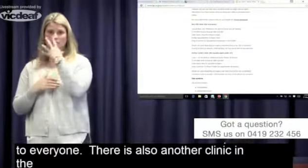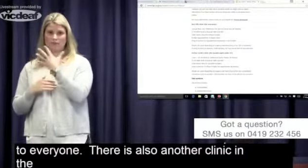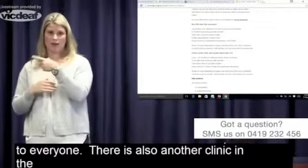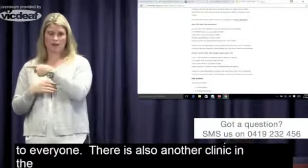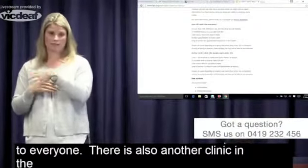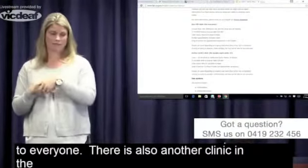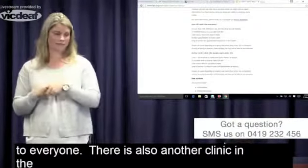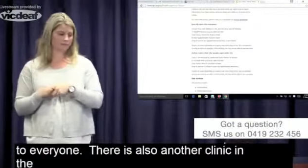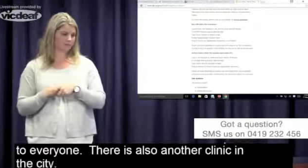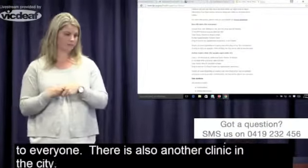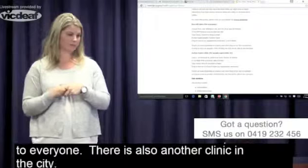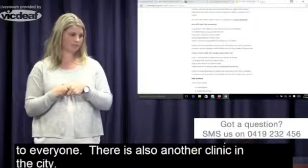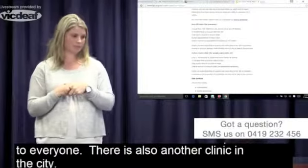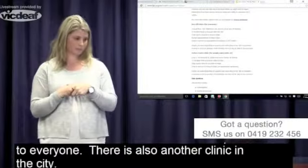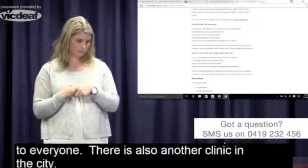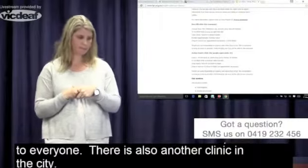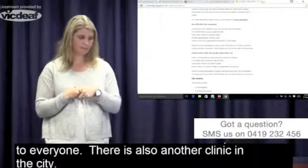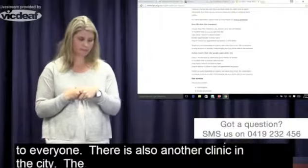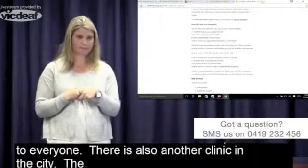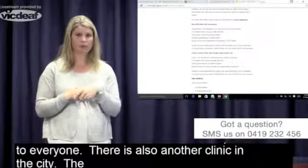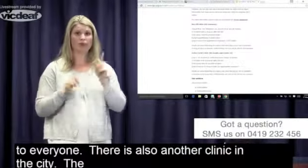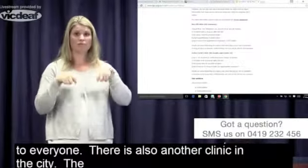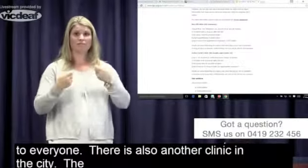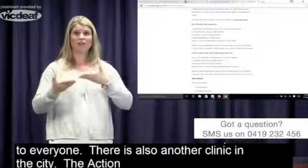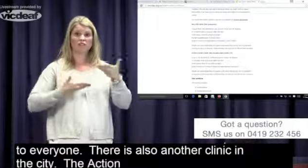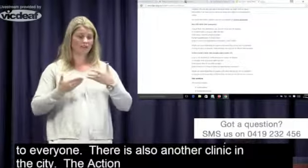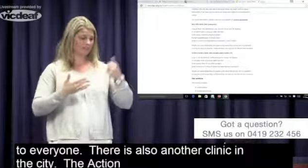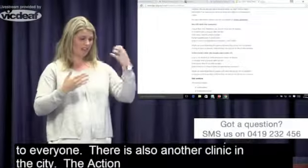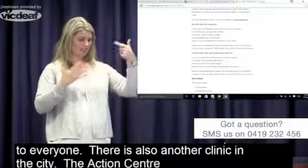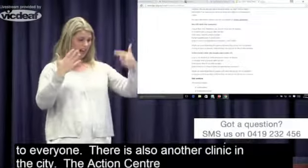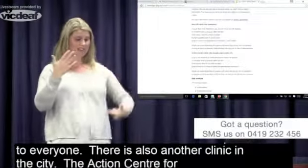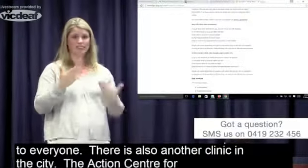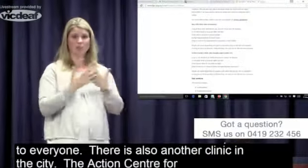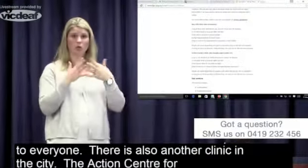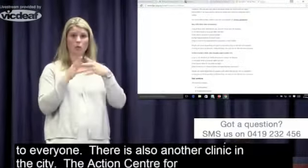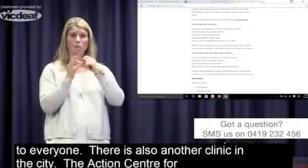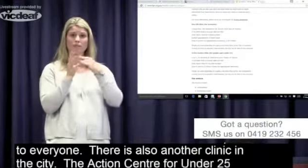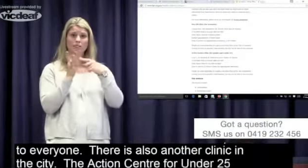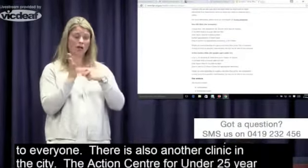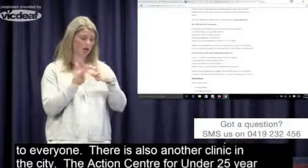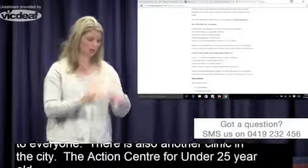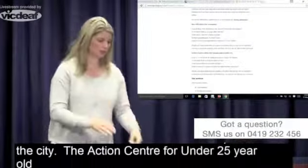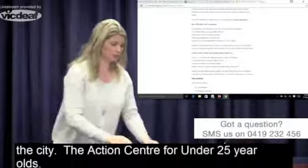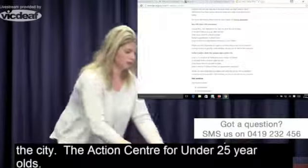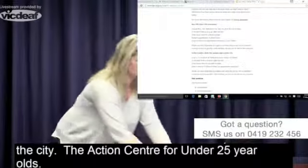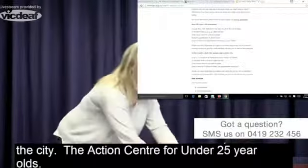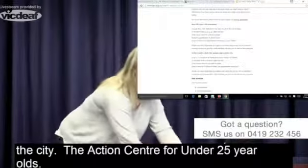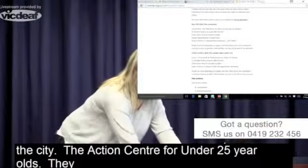the Action Centre for under 25-year-olds. They provide a variety of services that you can see on the